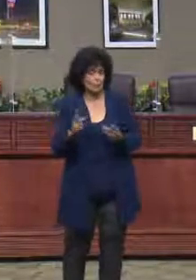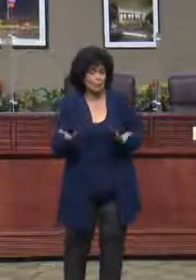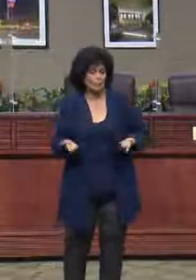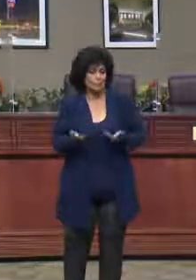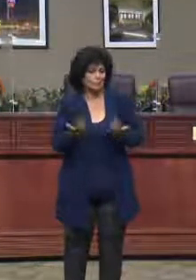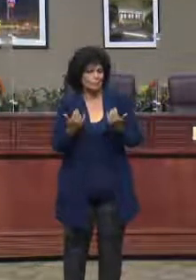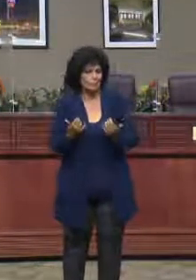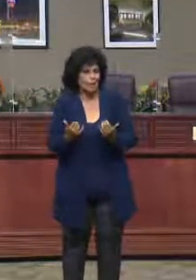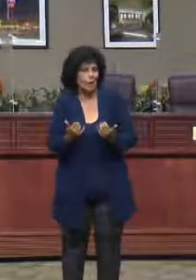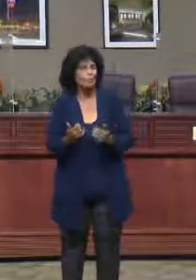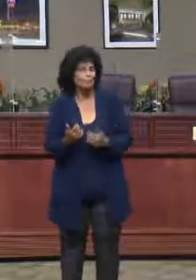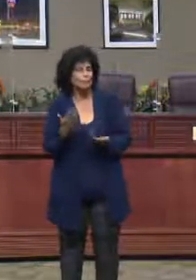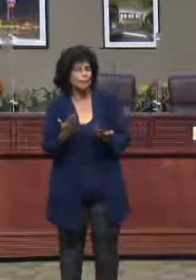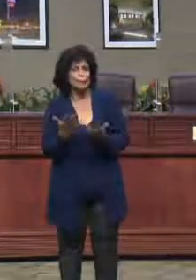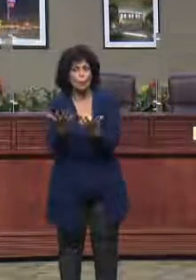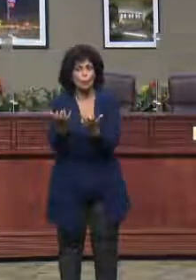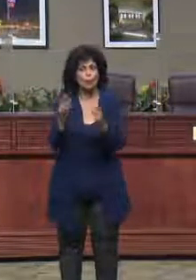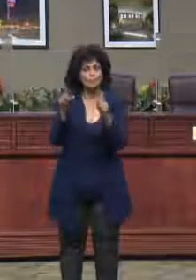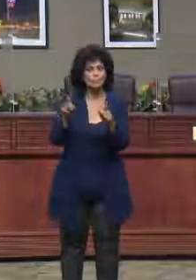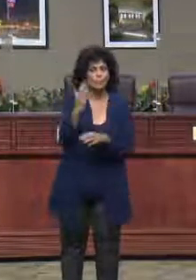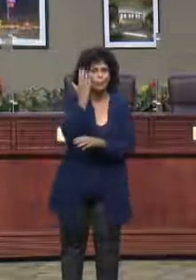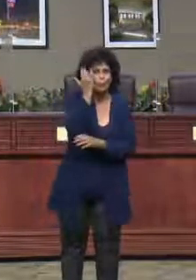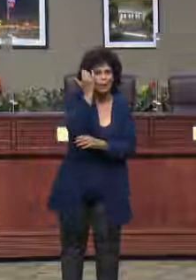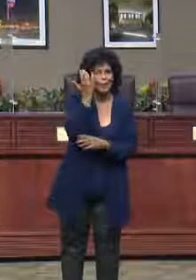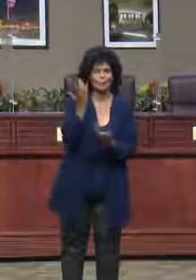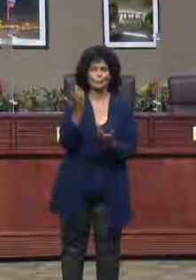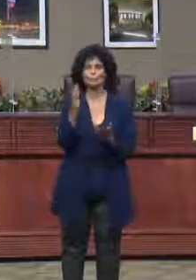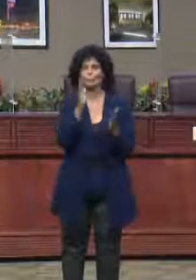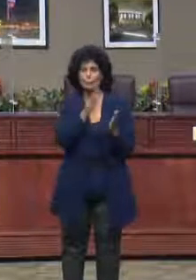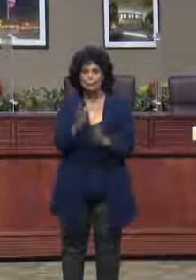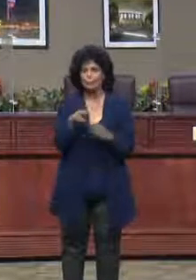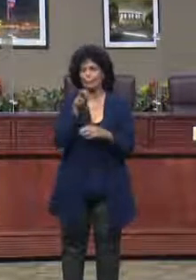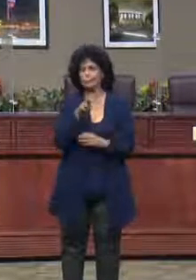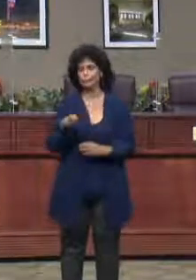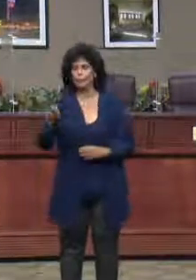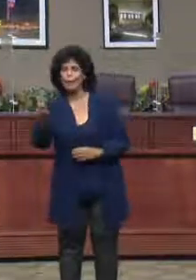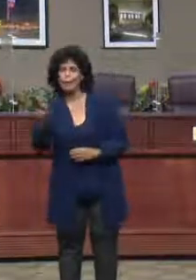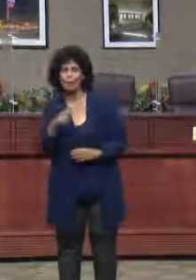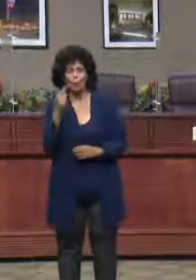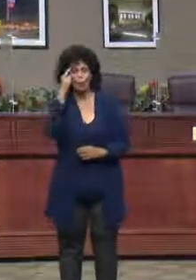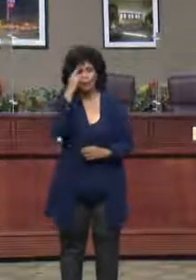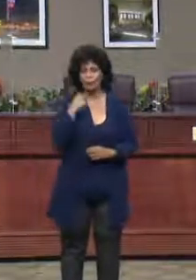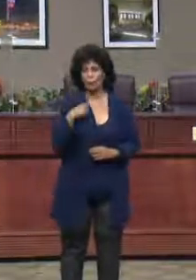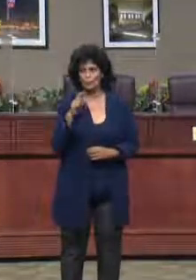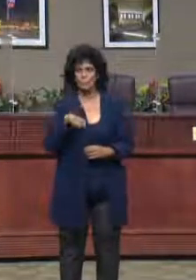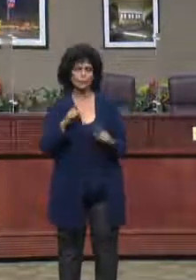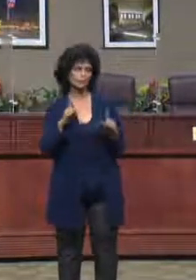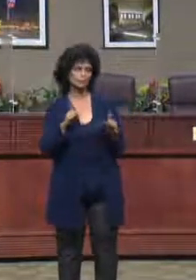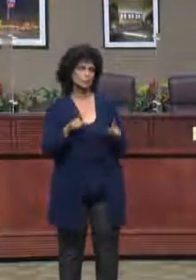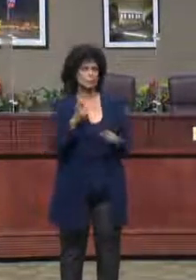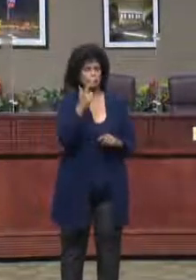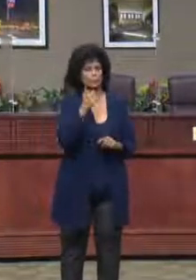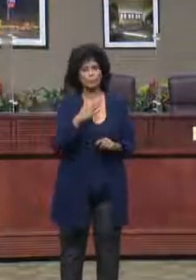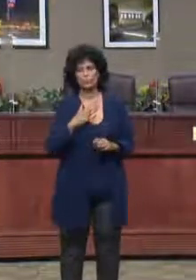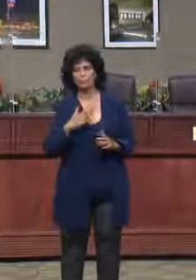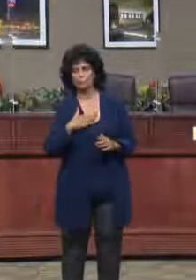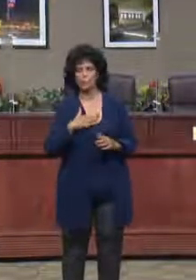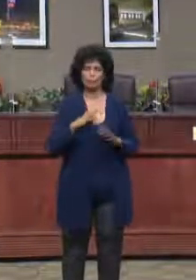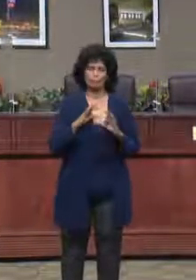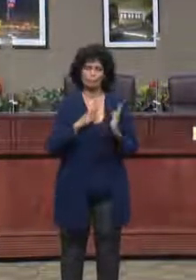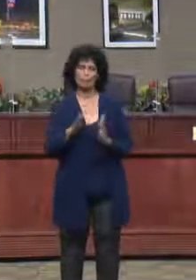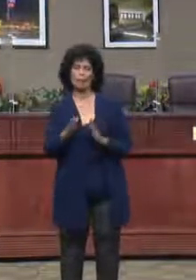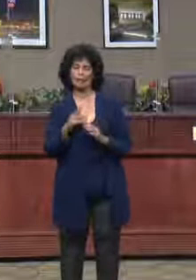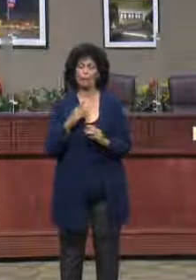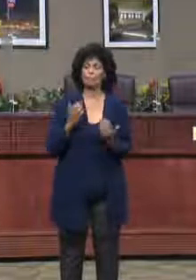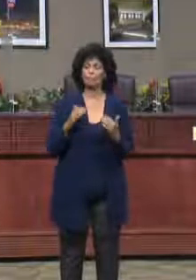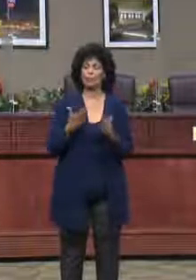to travel and or participate in family gatherings for Christmas.